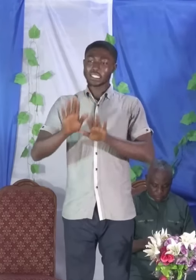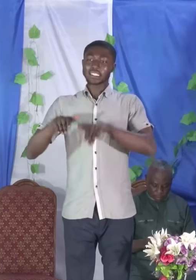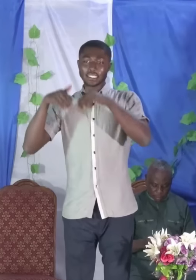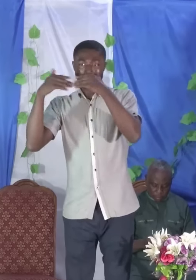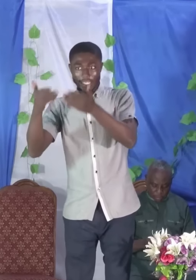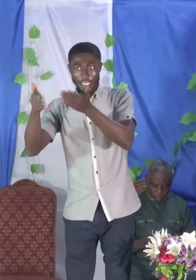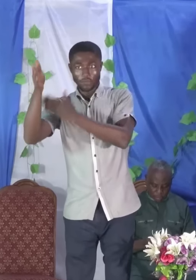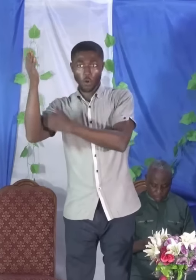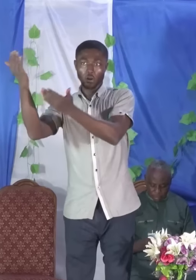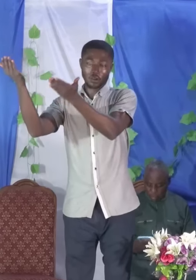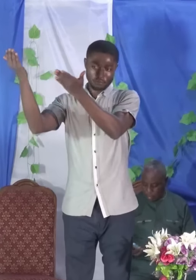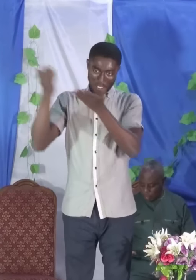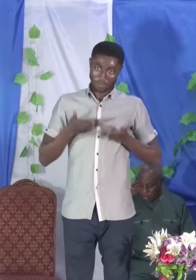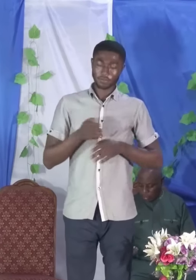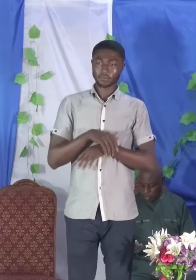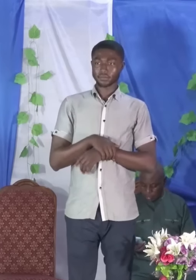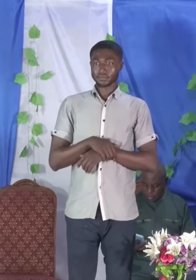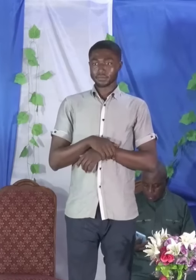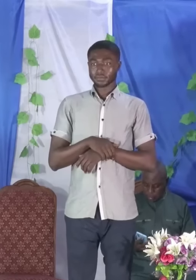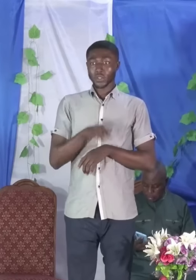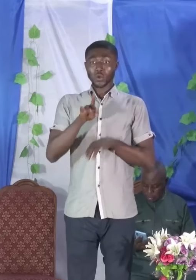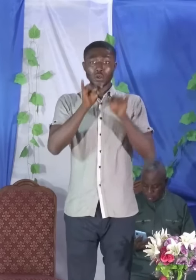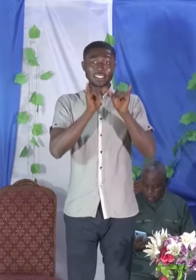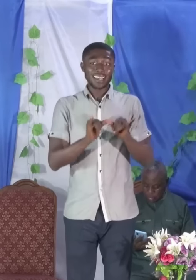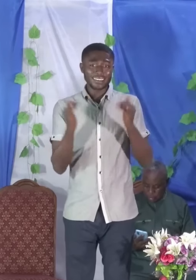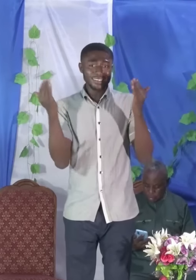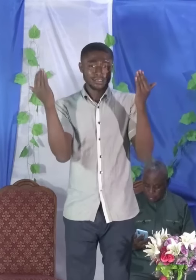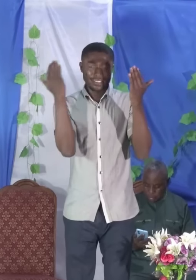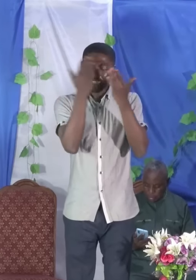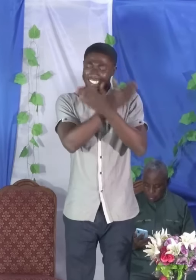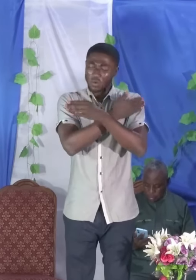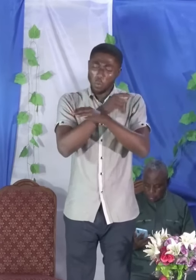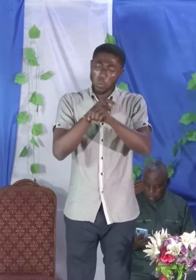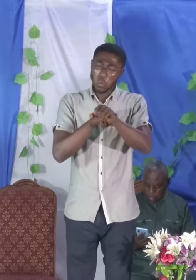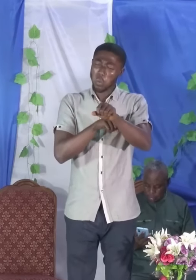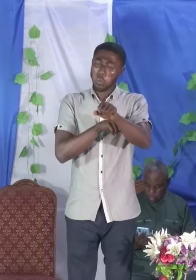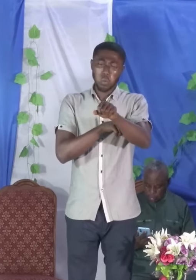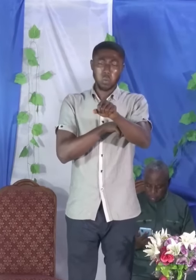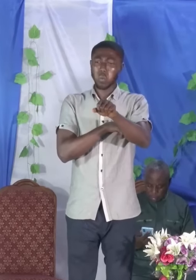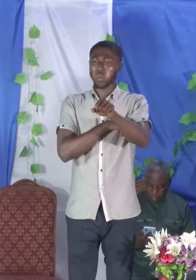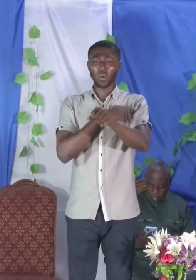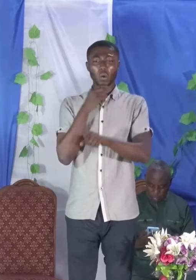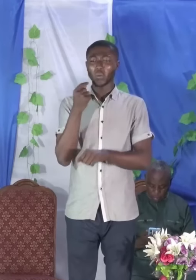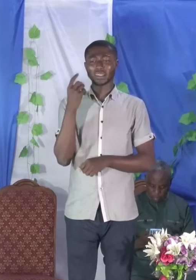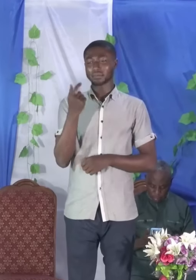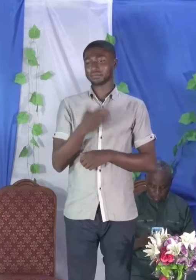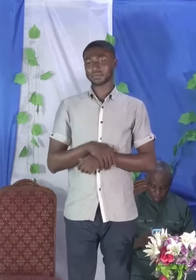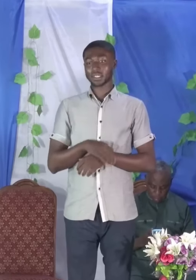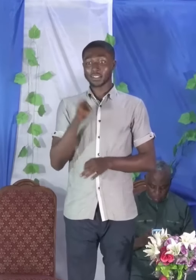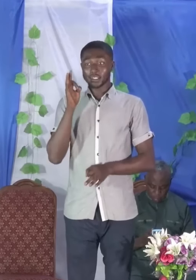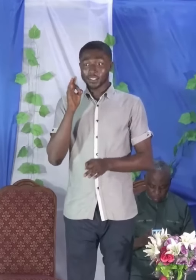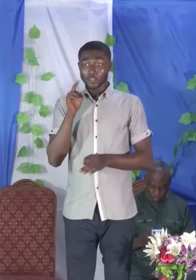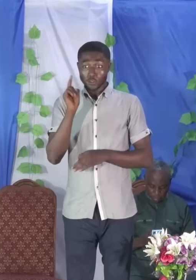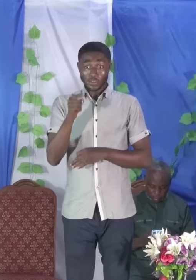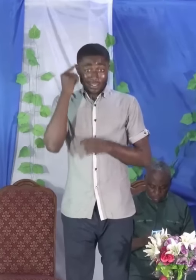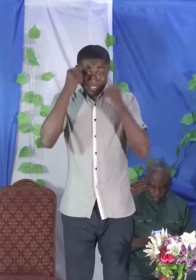acha wa gbe ni se unya ba so na be ko urade adidi e ri pa no no anom wine an kure ba ko a